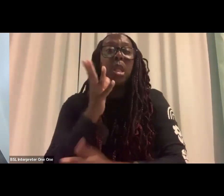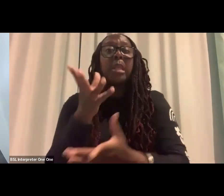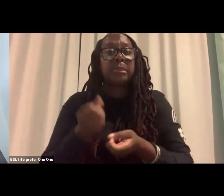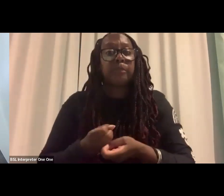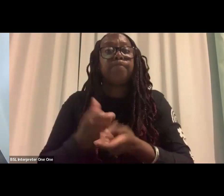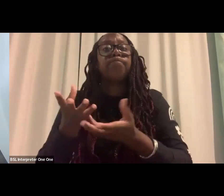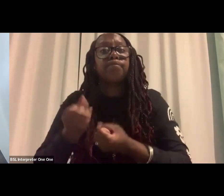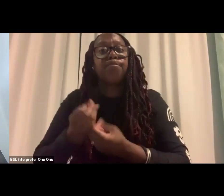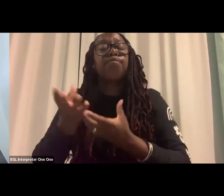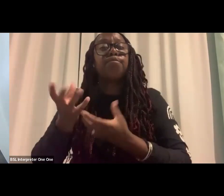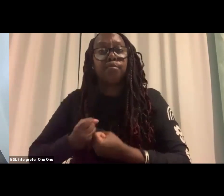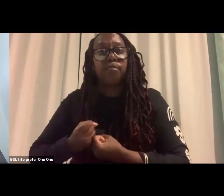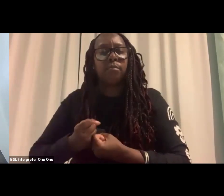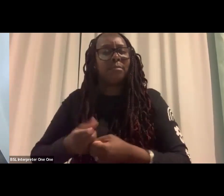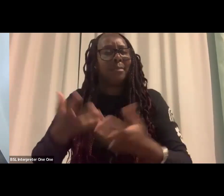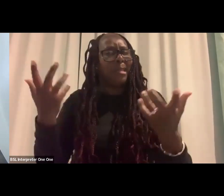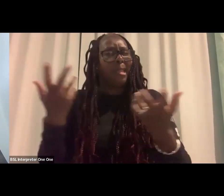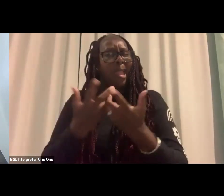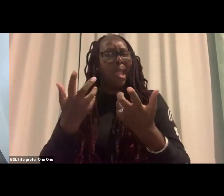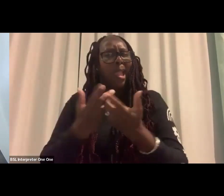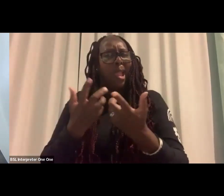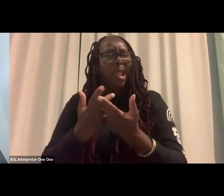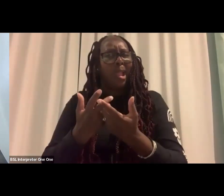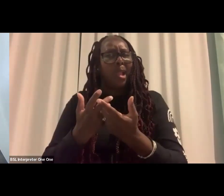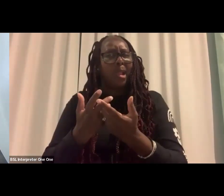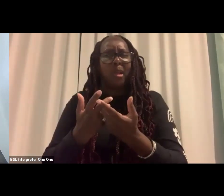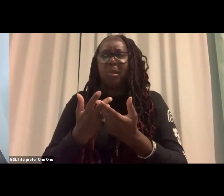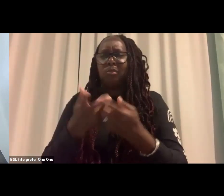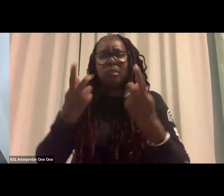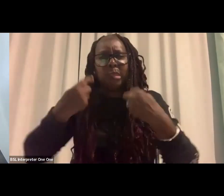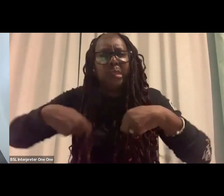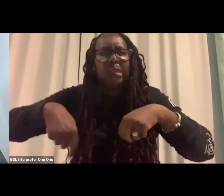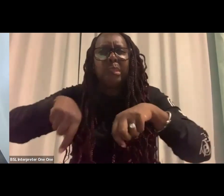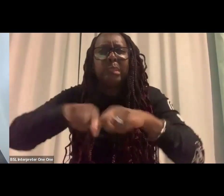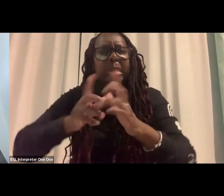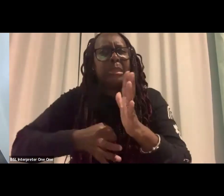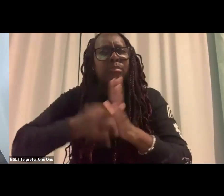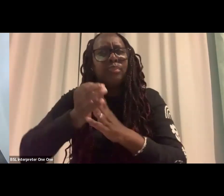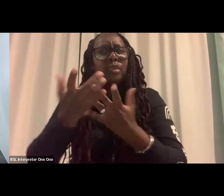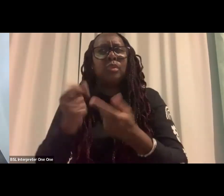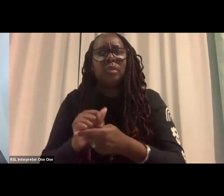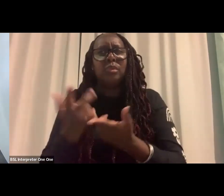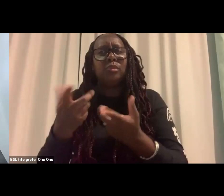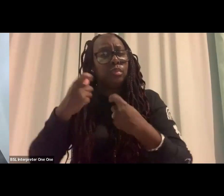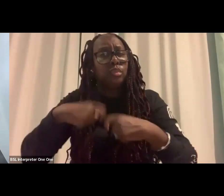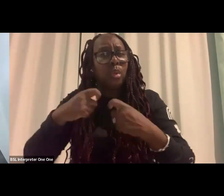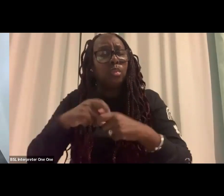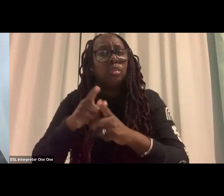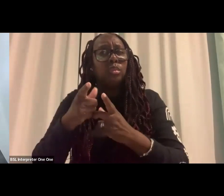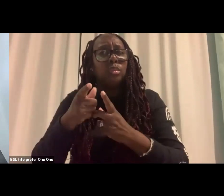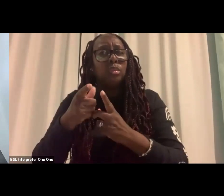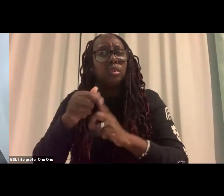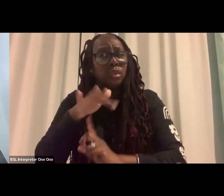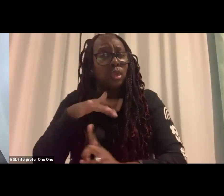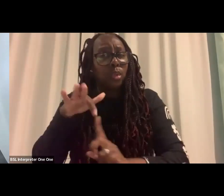time, also how do we enhance our social safety net in the form of, in Bhutan, of